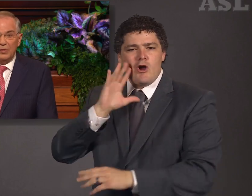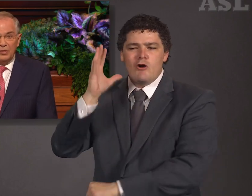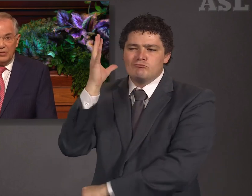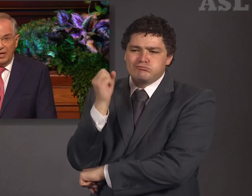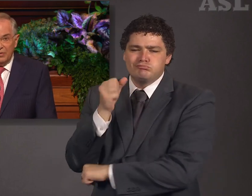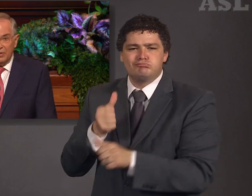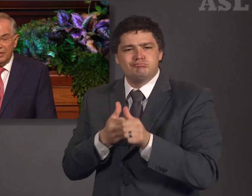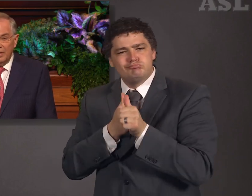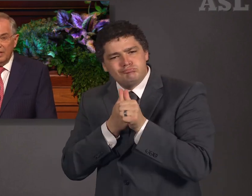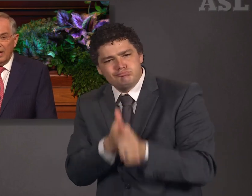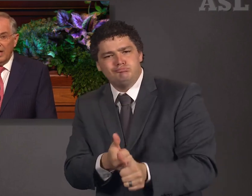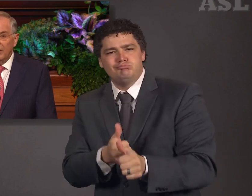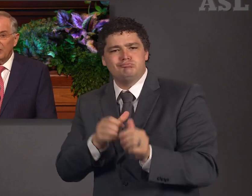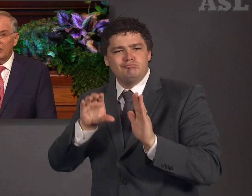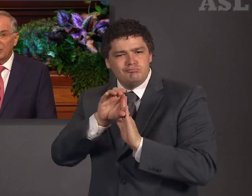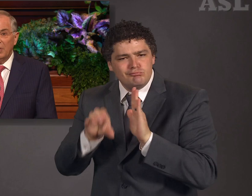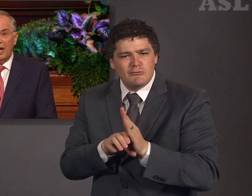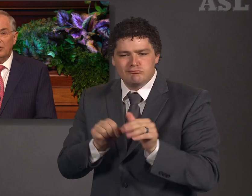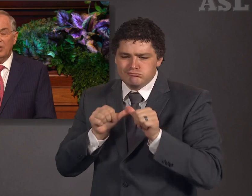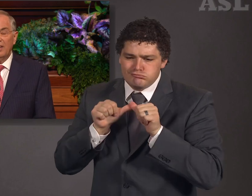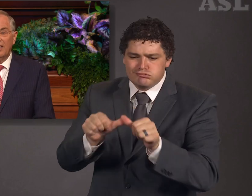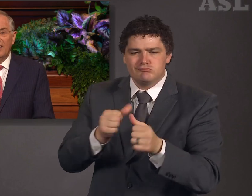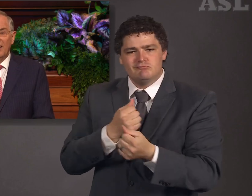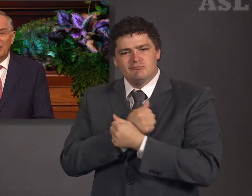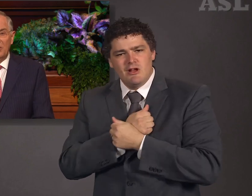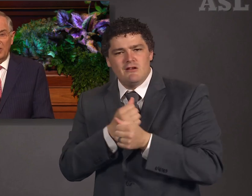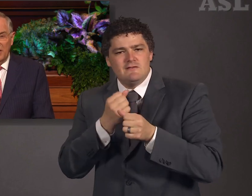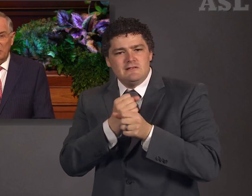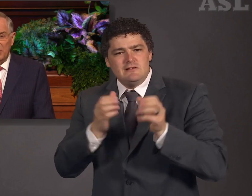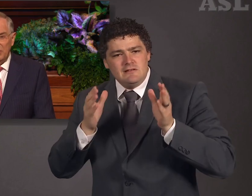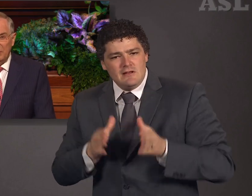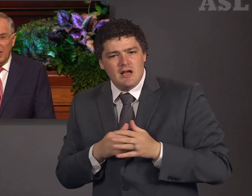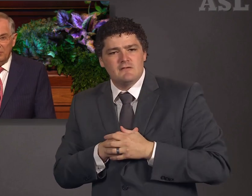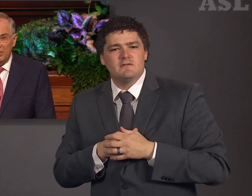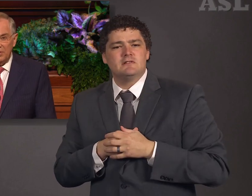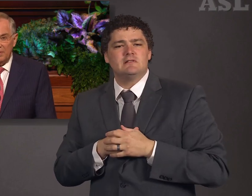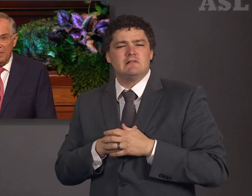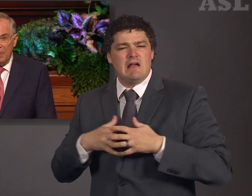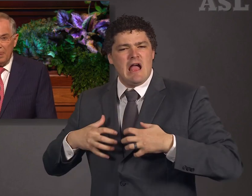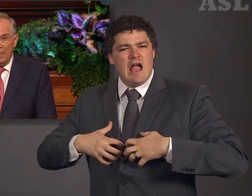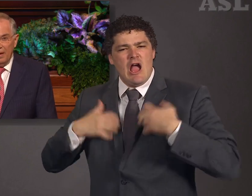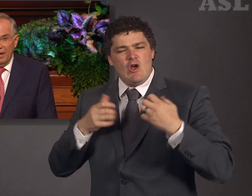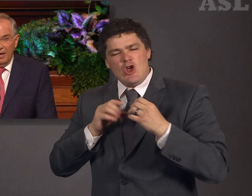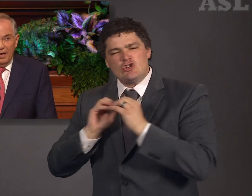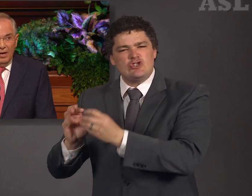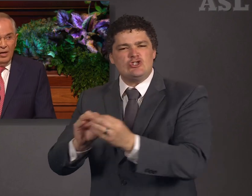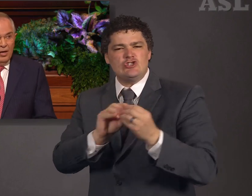love for the Savior and their determination to keep his commandments.